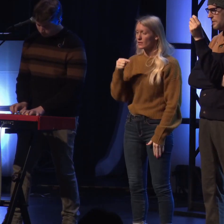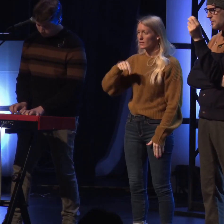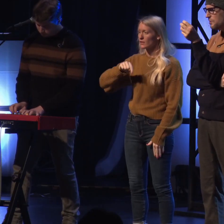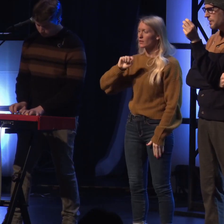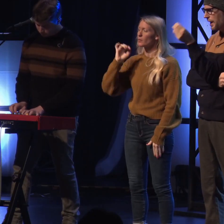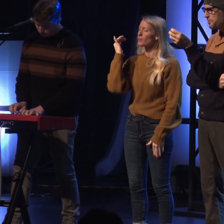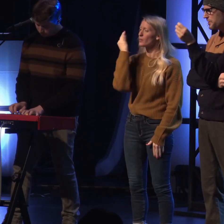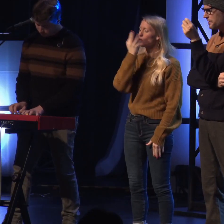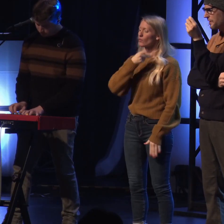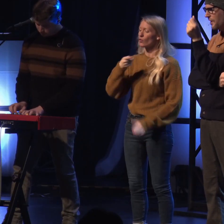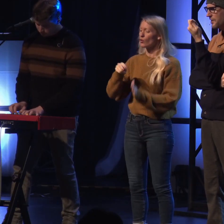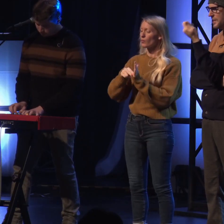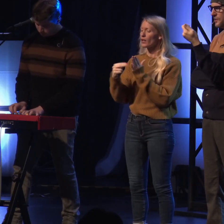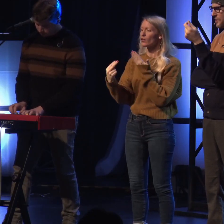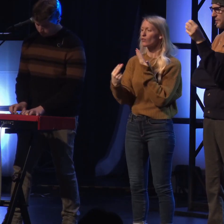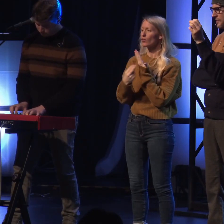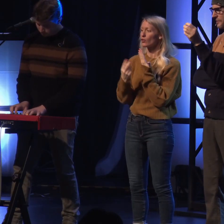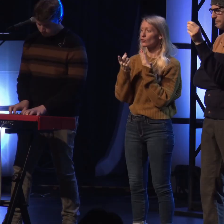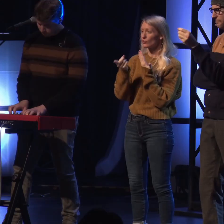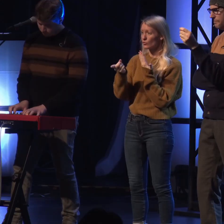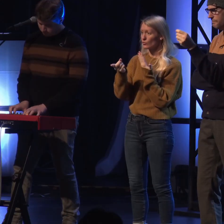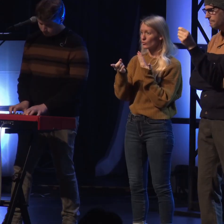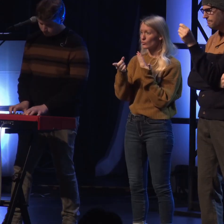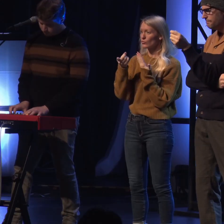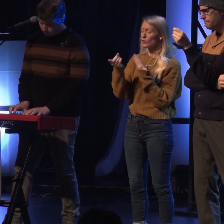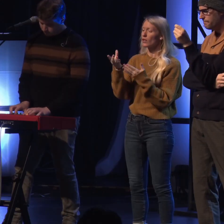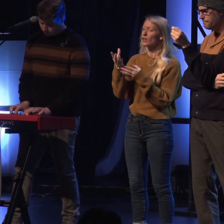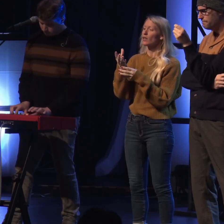metaphor that you capture our tears.